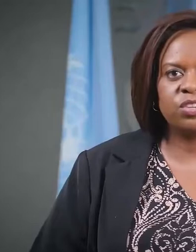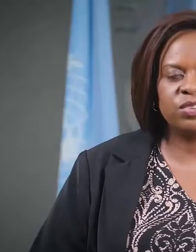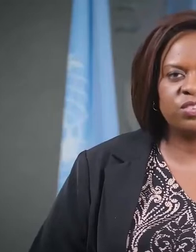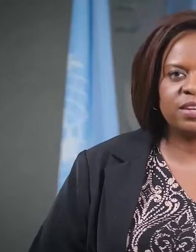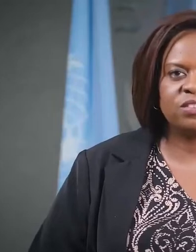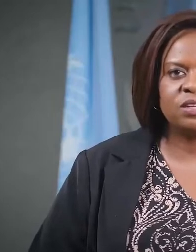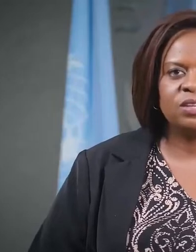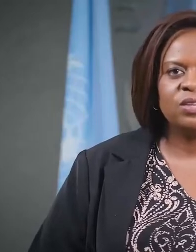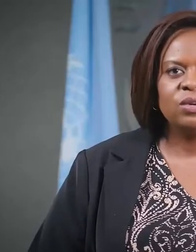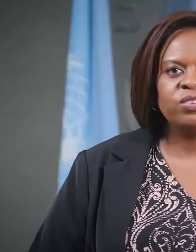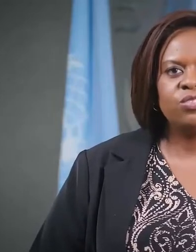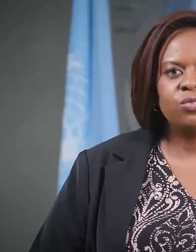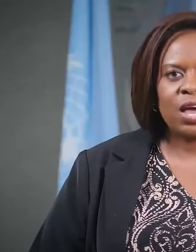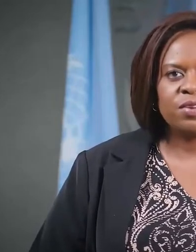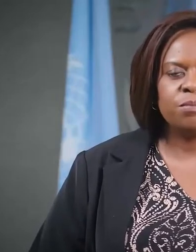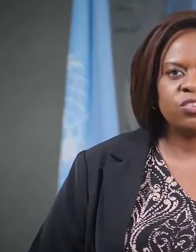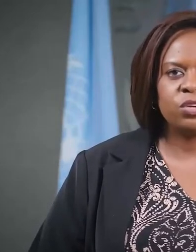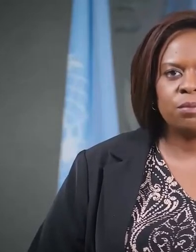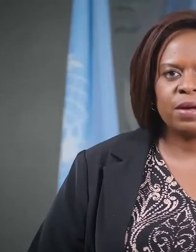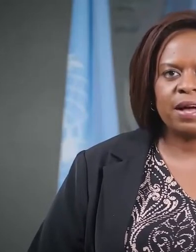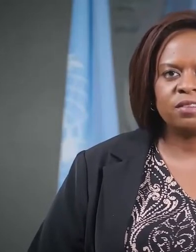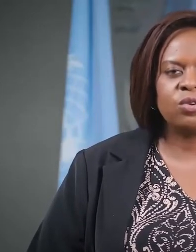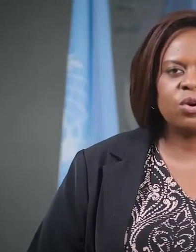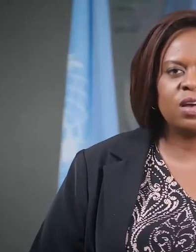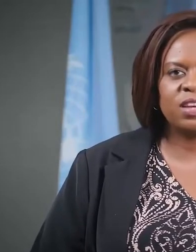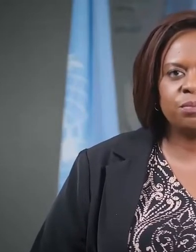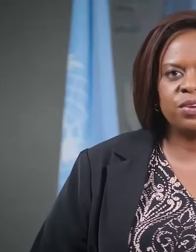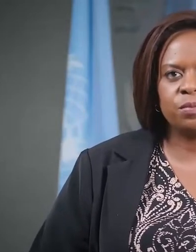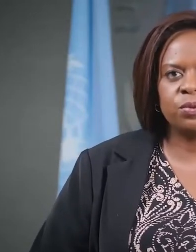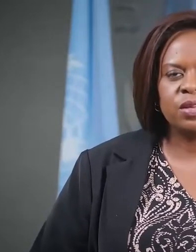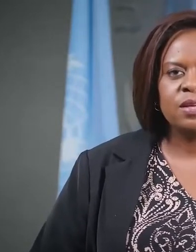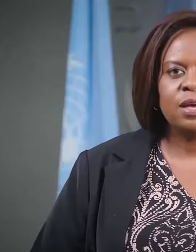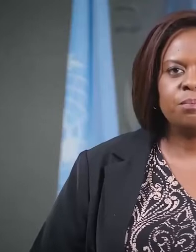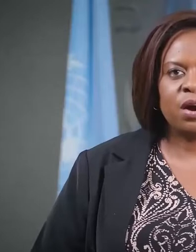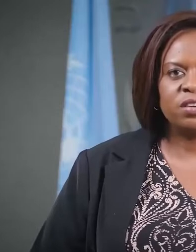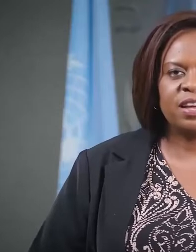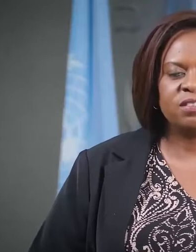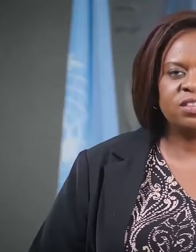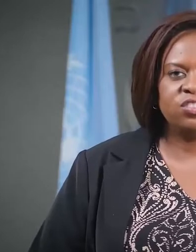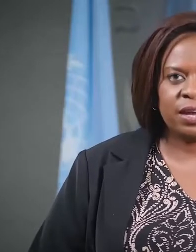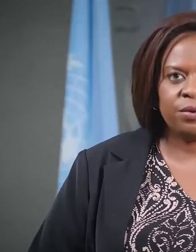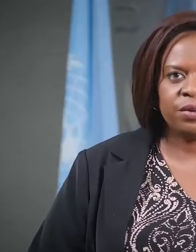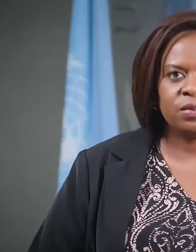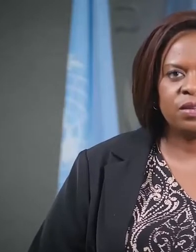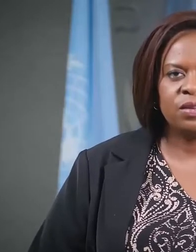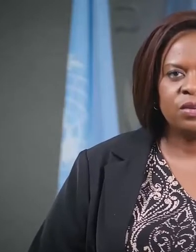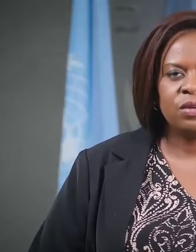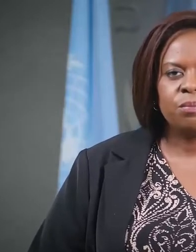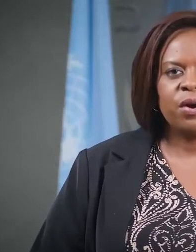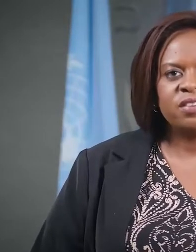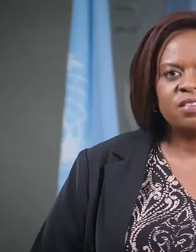most important shift in strategy, which is driving and measuring impact across our 10 principles and priority SDG